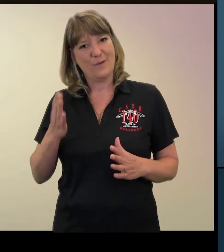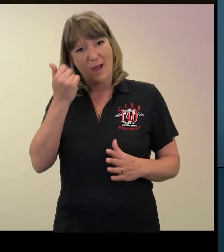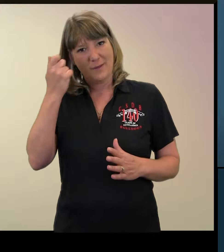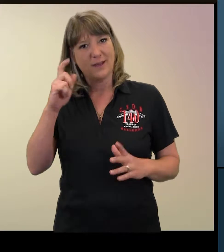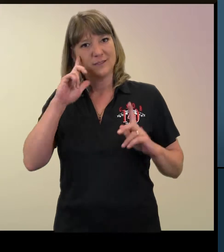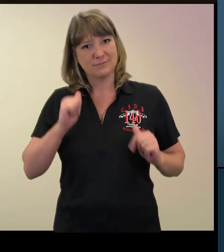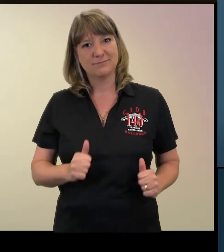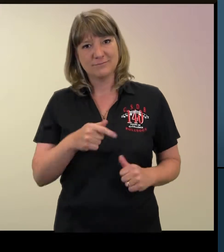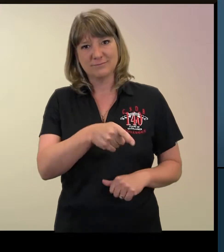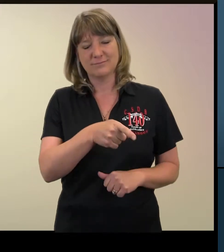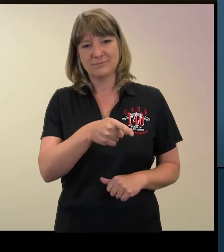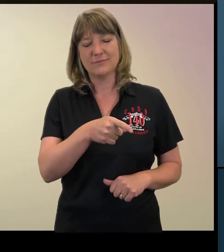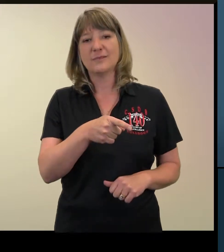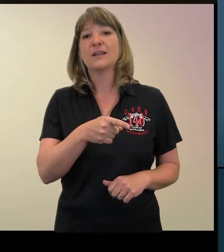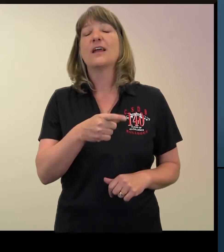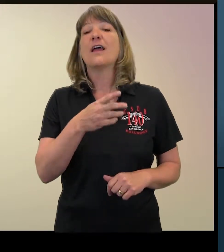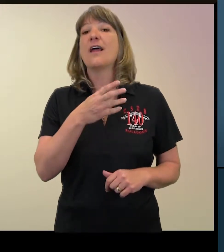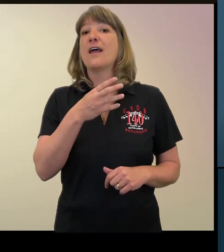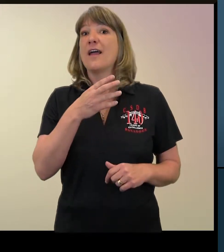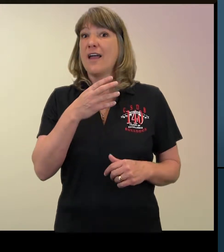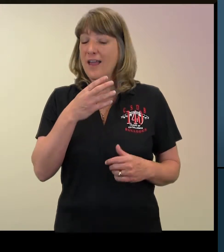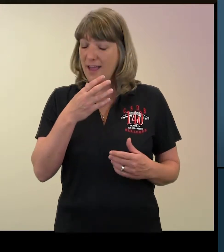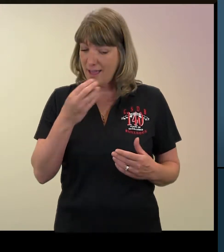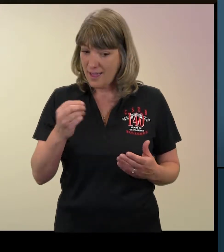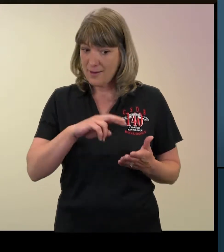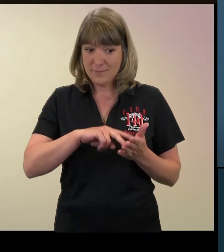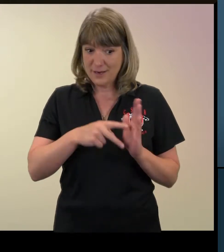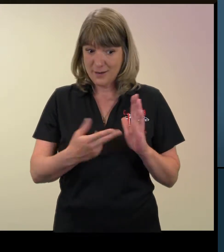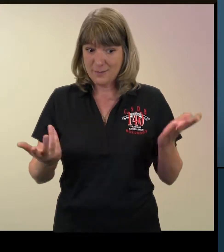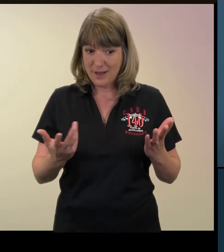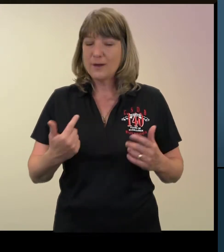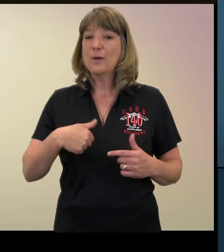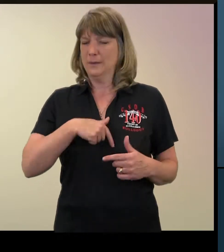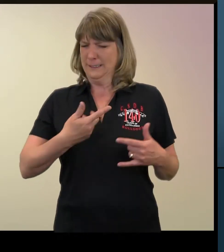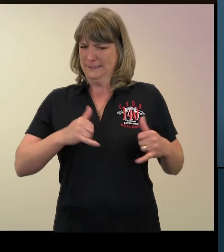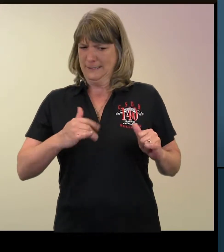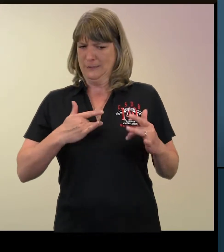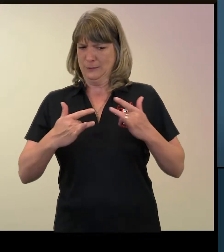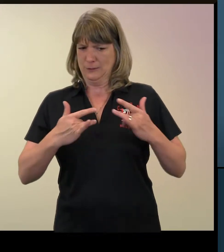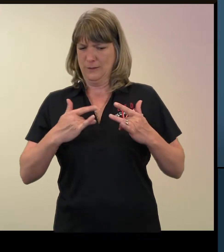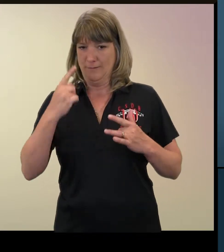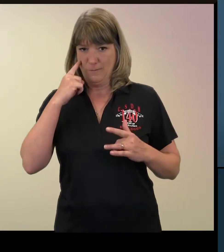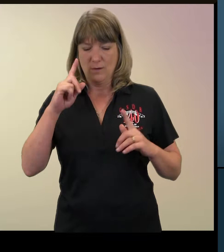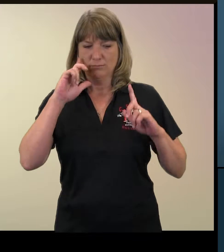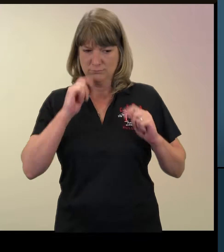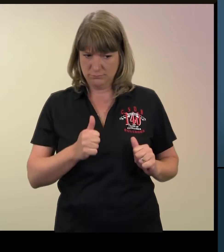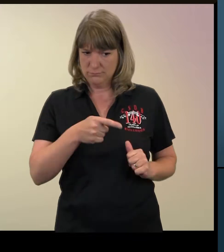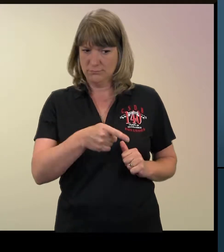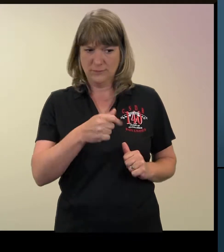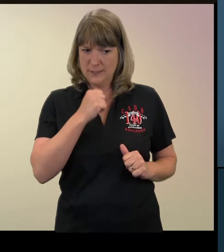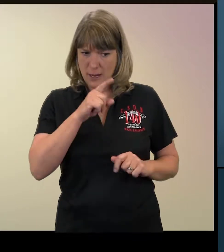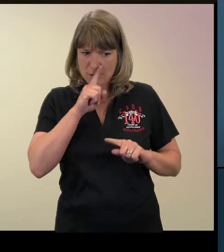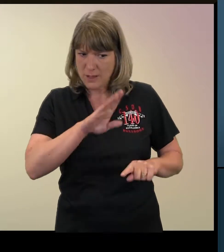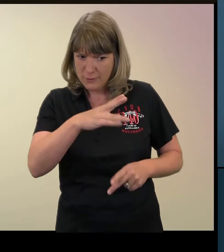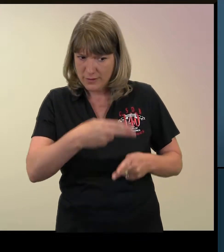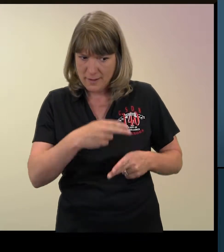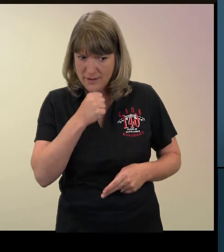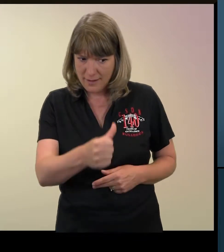hearing. Having said that, we still get concerned for children with reduced hearing who aren't responding to their